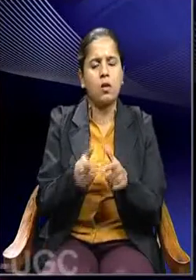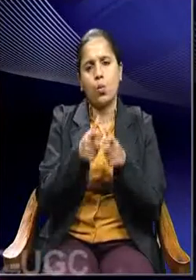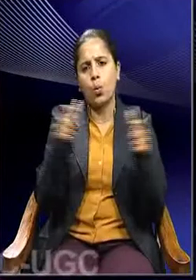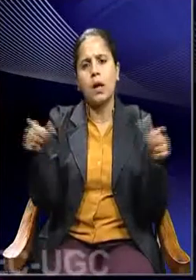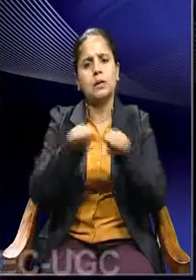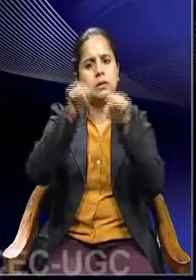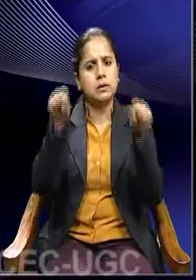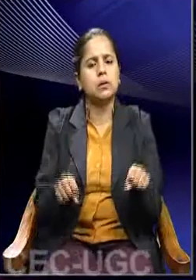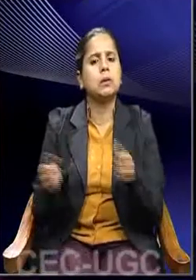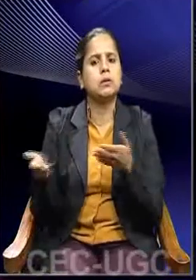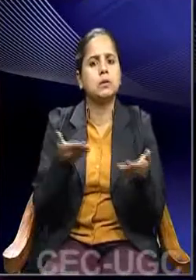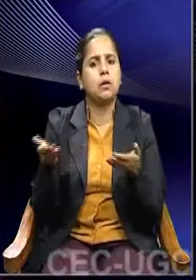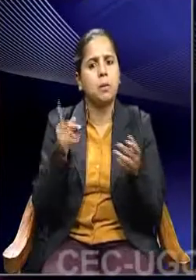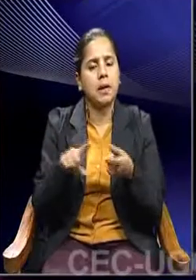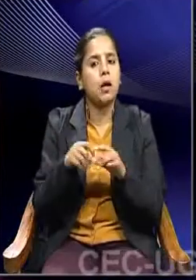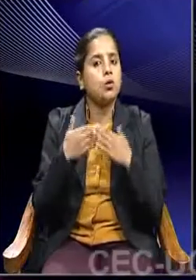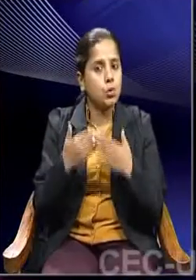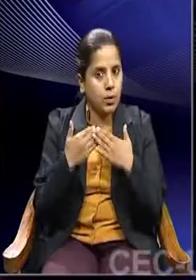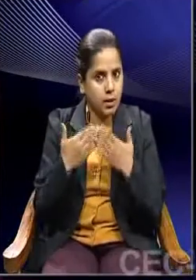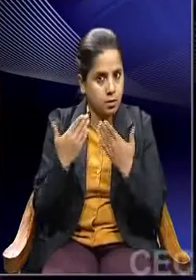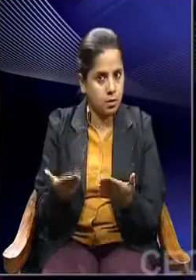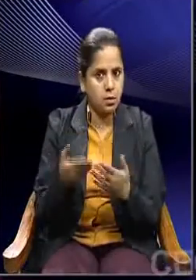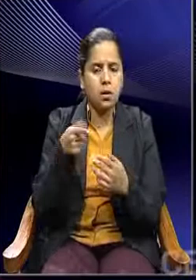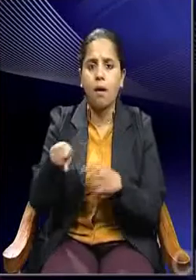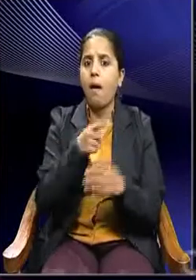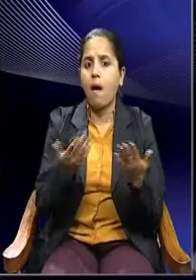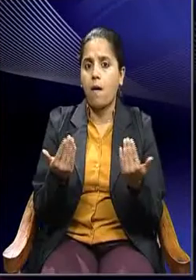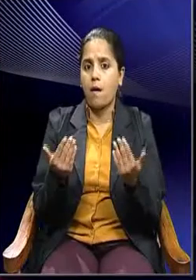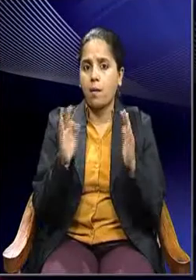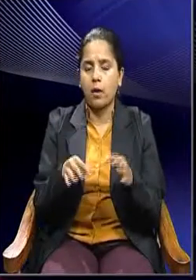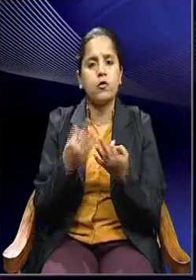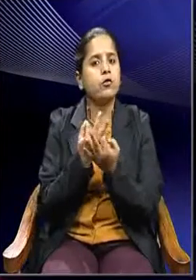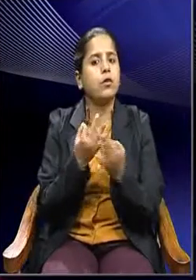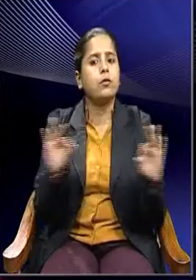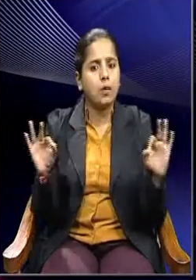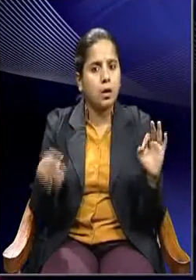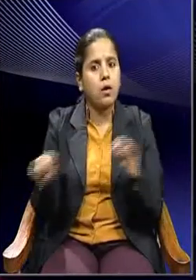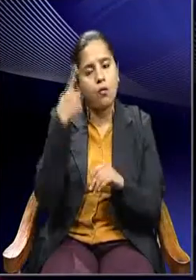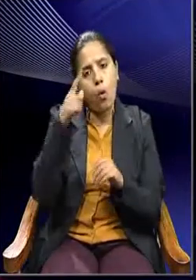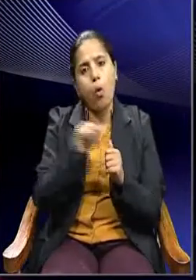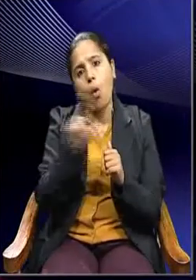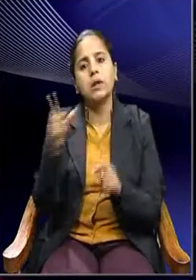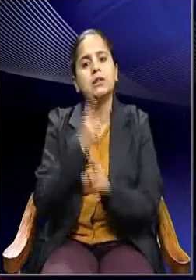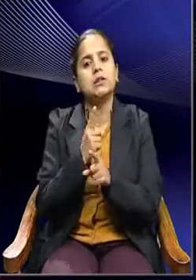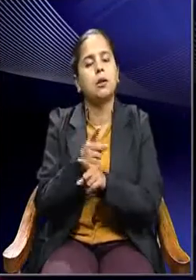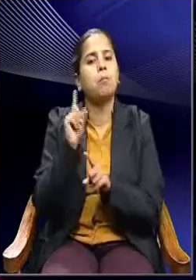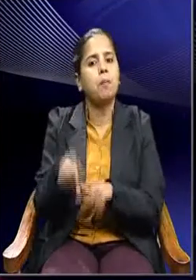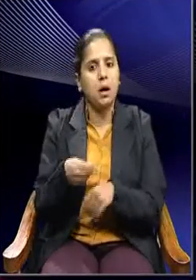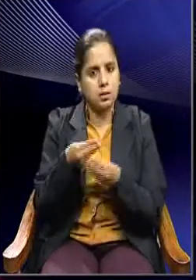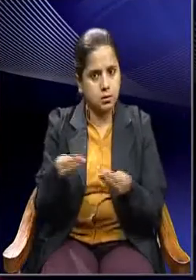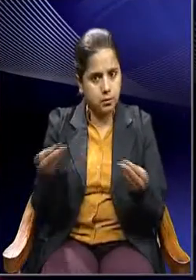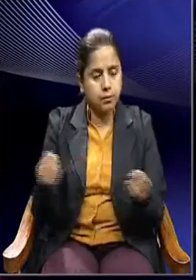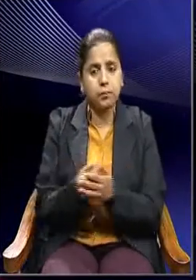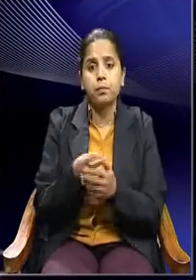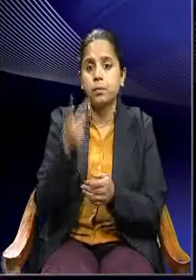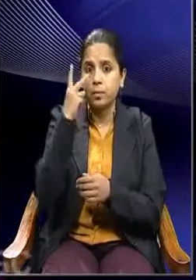of in-service education available free to all teachers. Then with